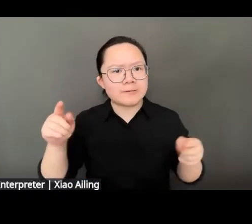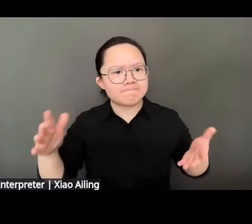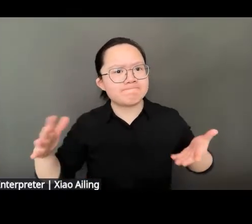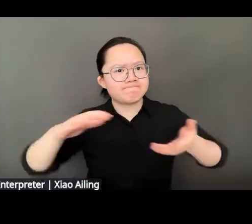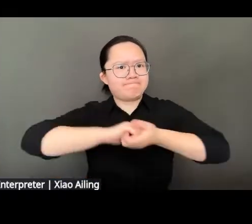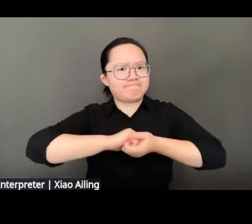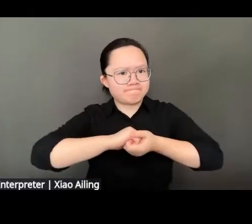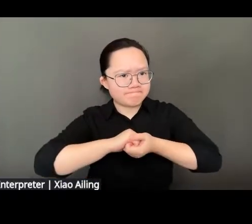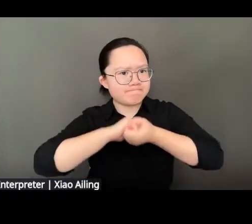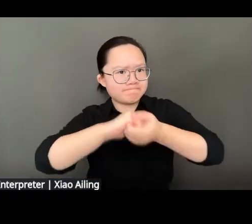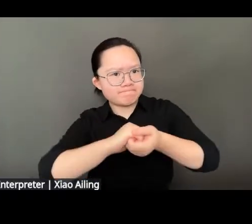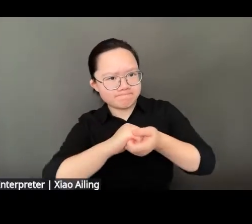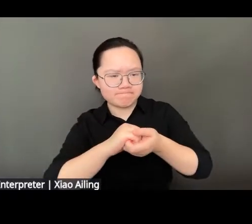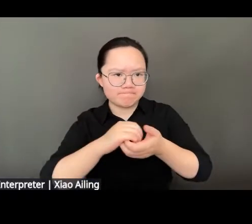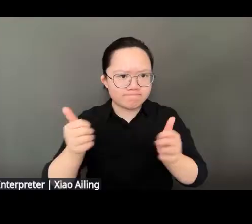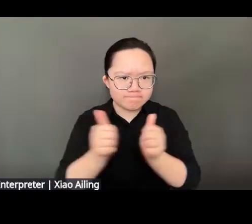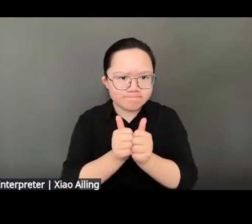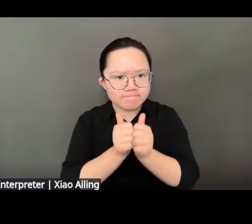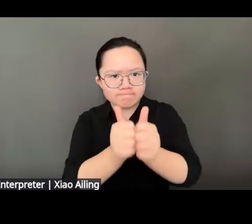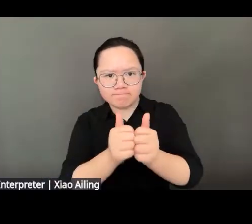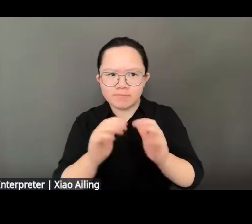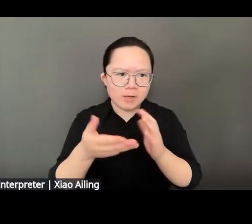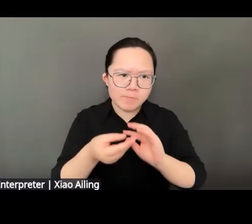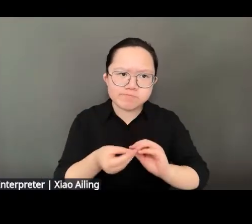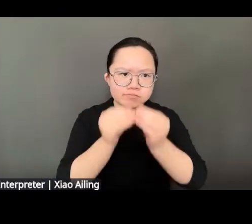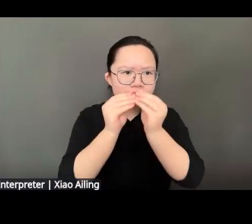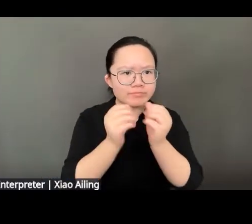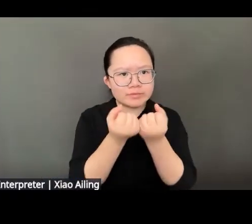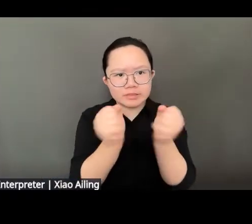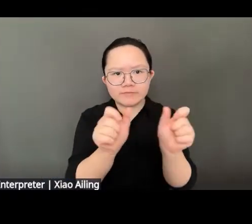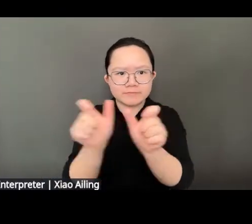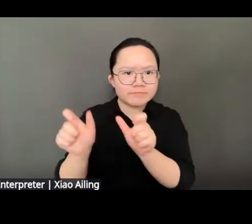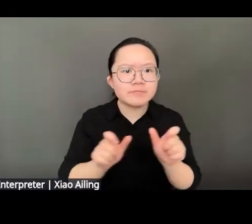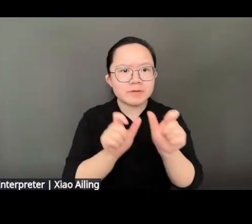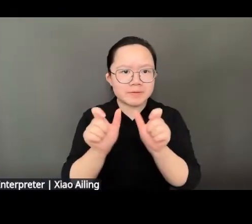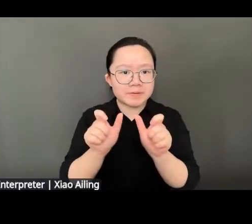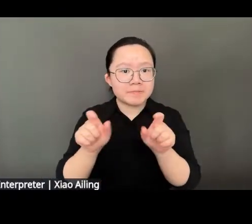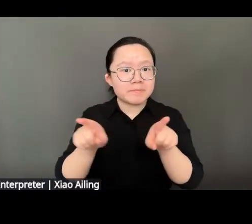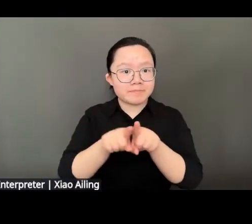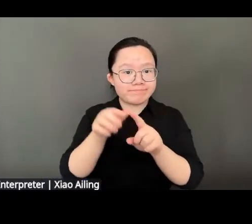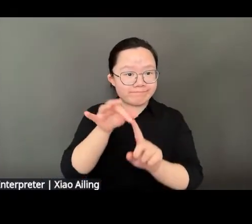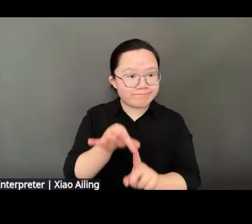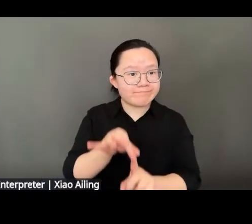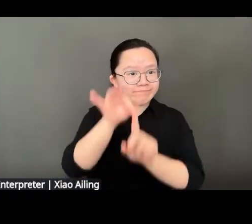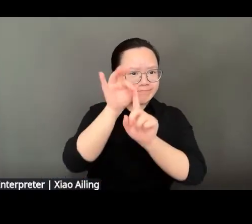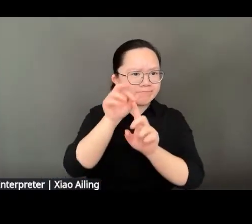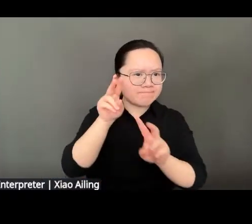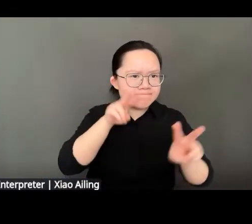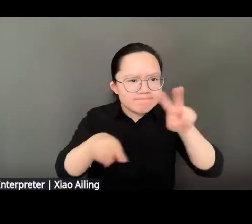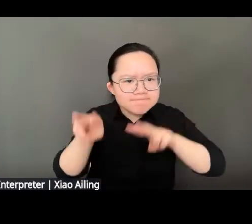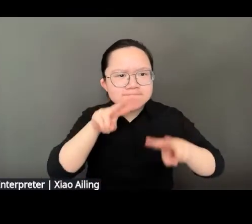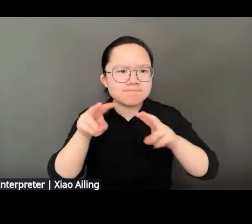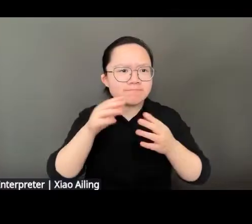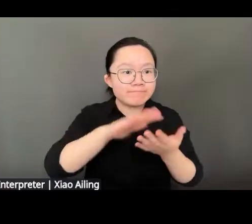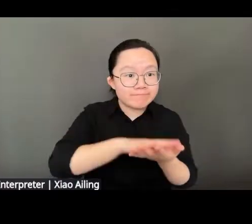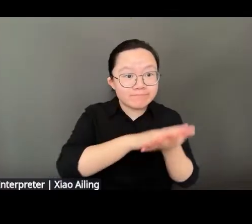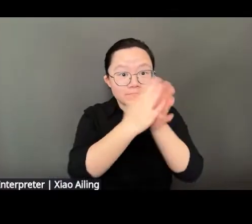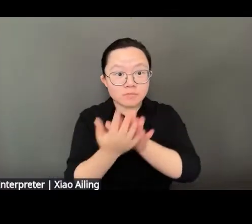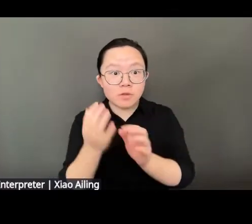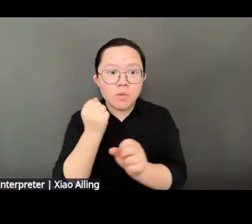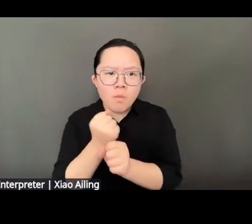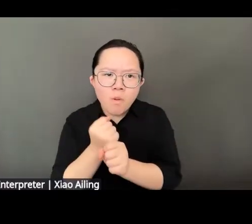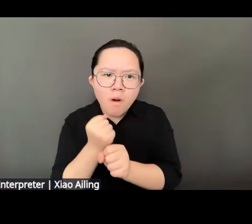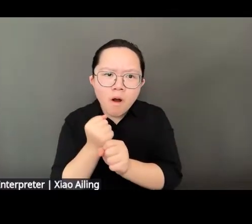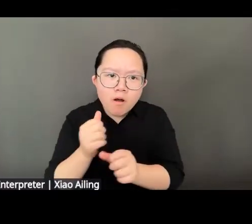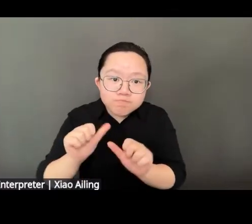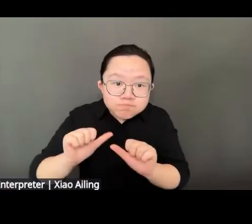then critically examines the implementation experience to identify successes and challenges in